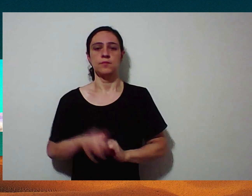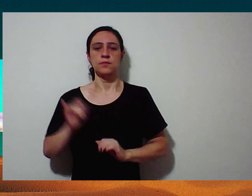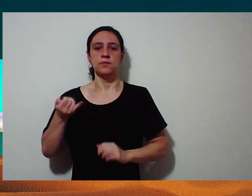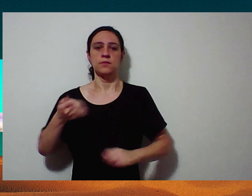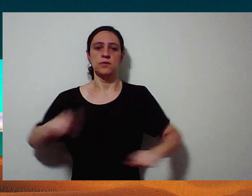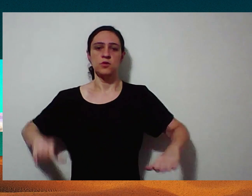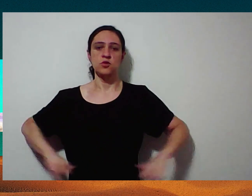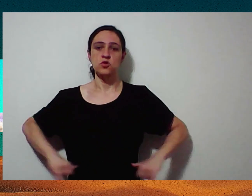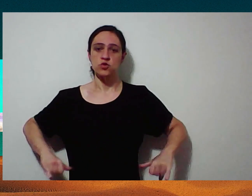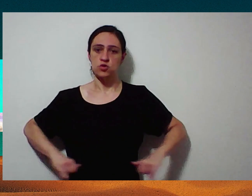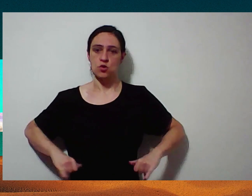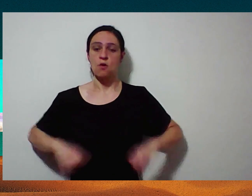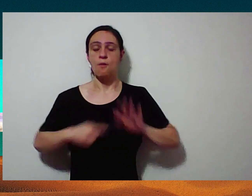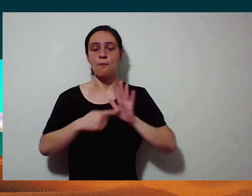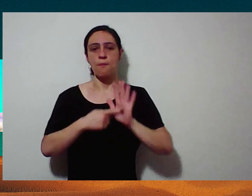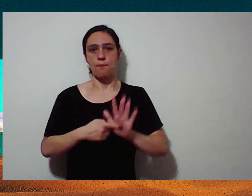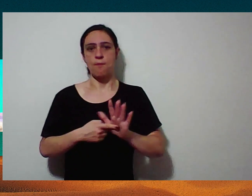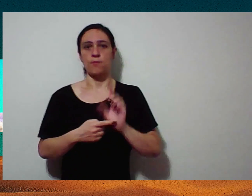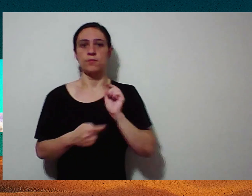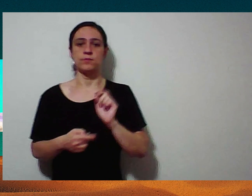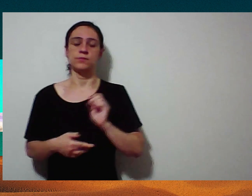Jó ficou